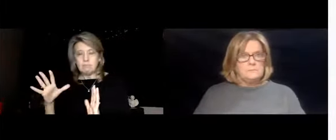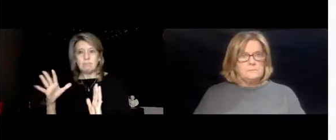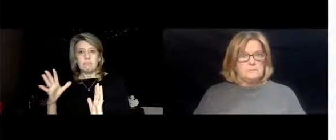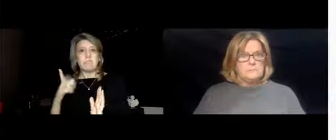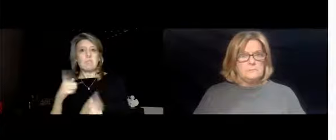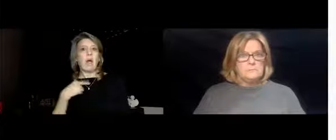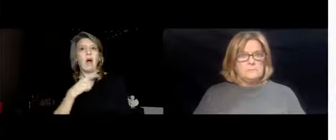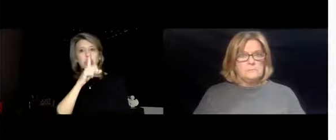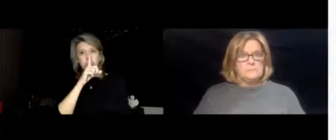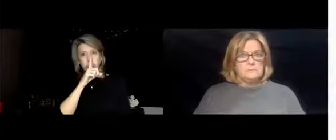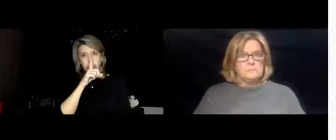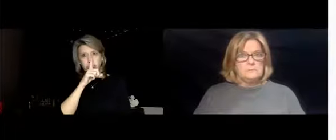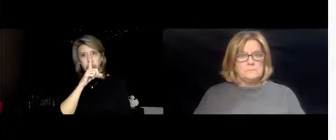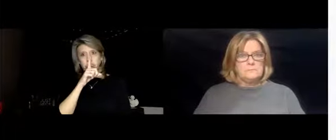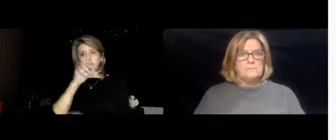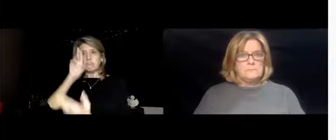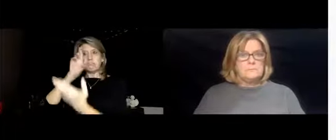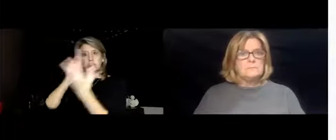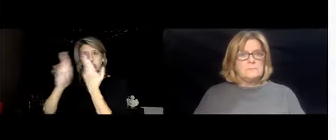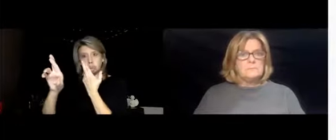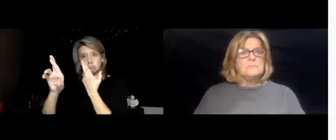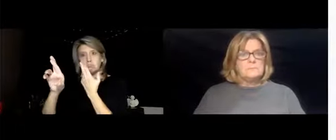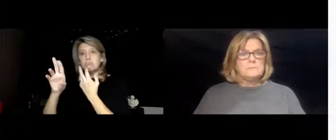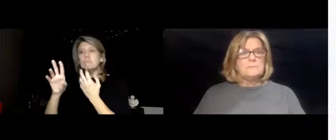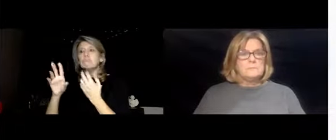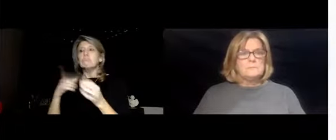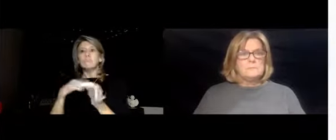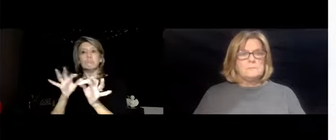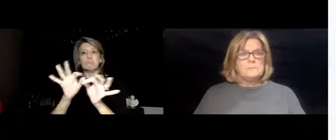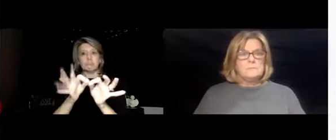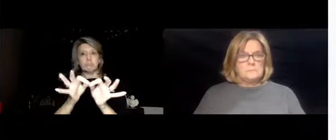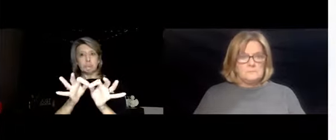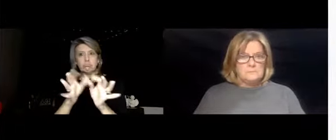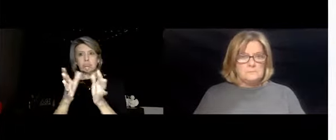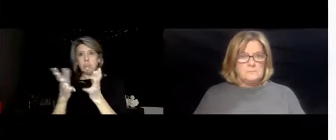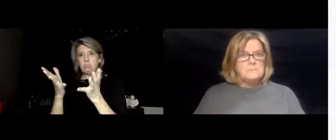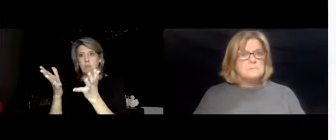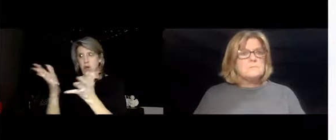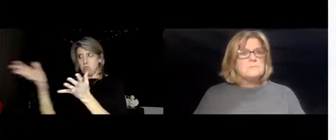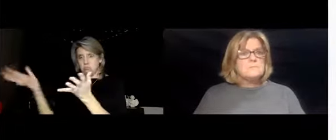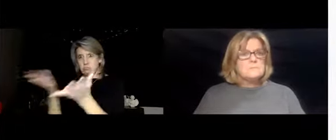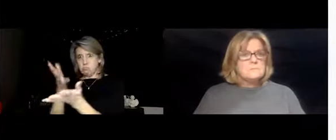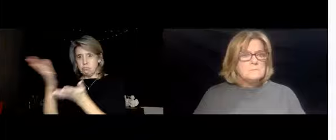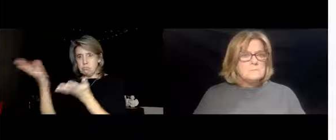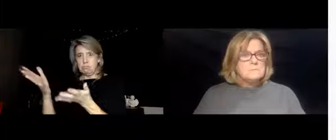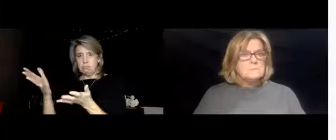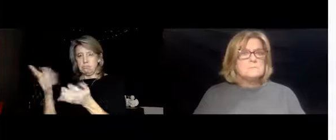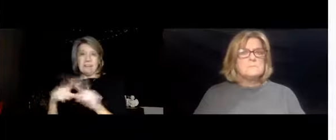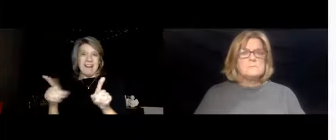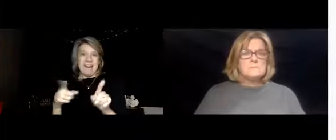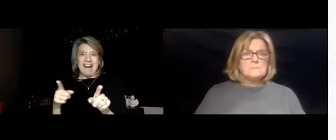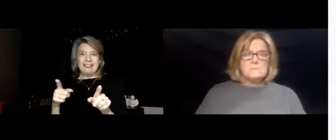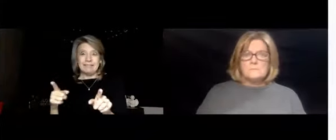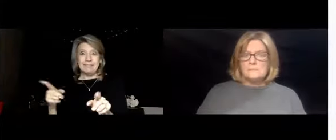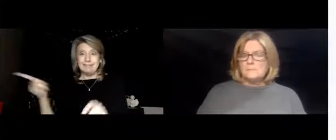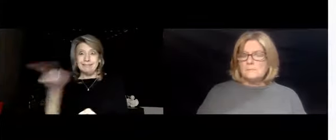And that's happened to me, where it was like, oh dear. And I say nothing. I step back and show my respect. I'll interpret